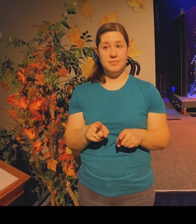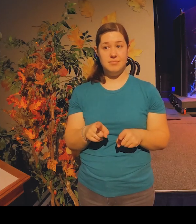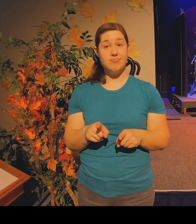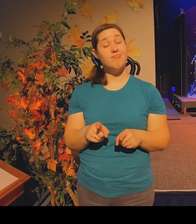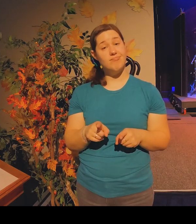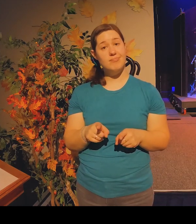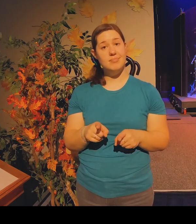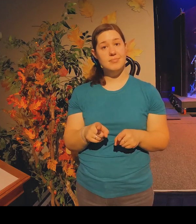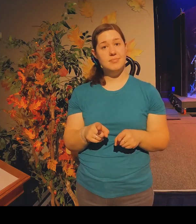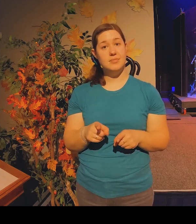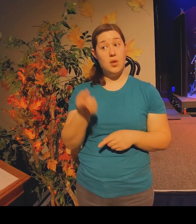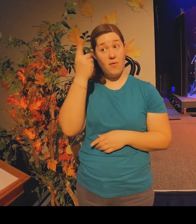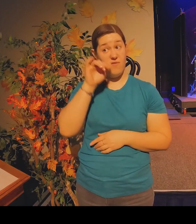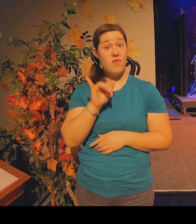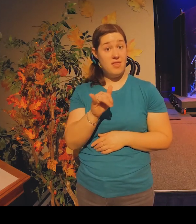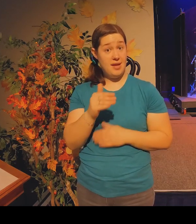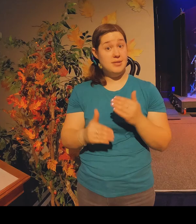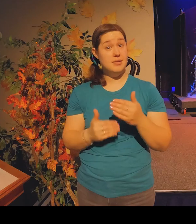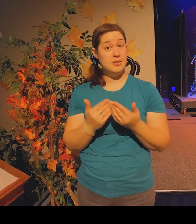In order for that to happen, and listen closely,